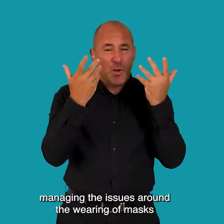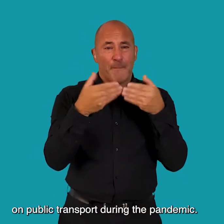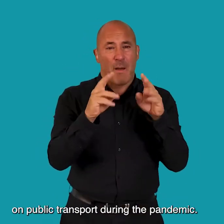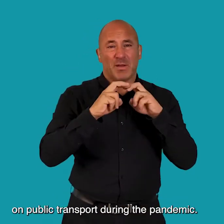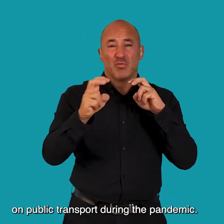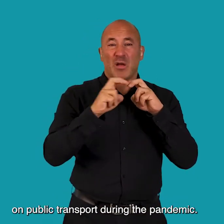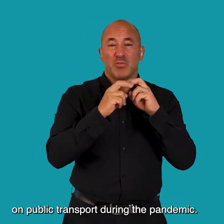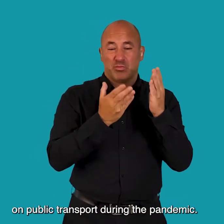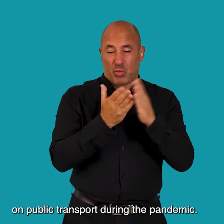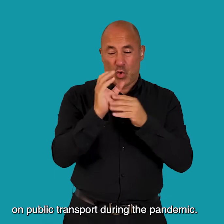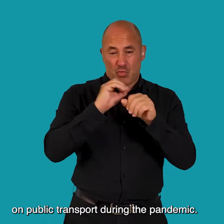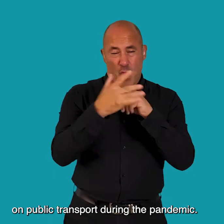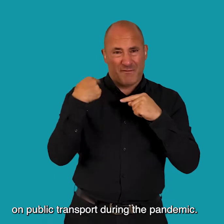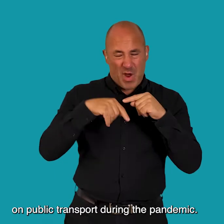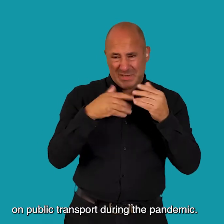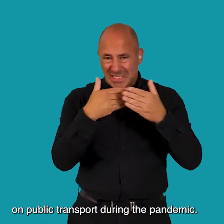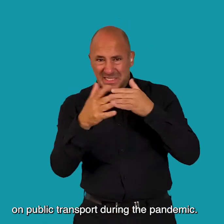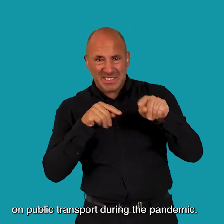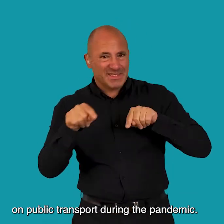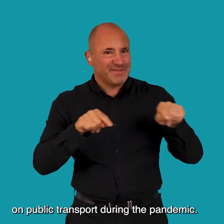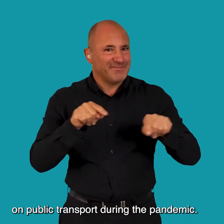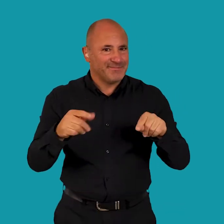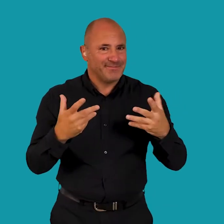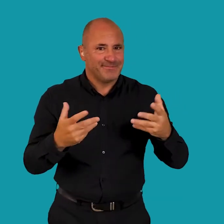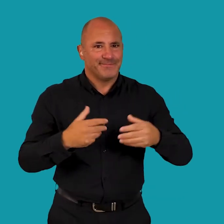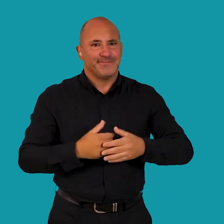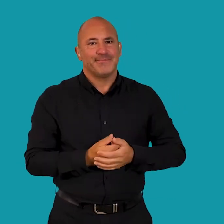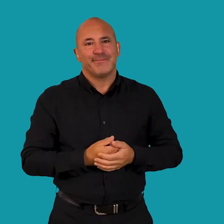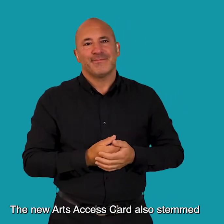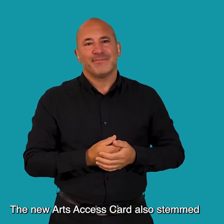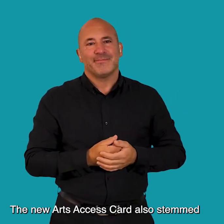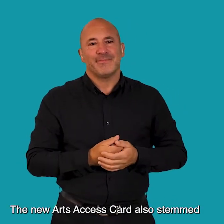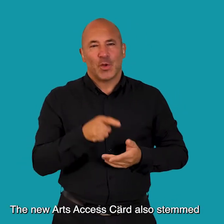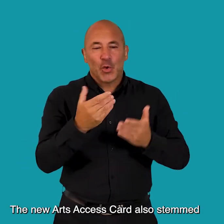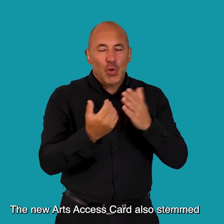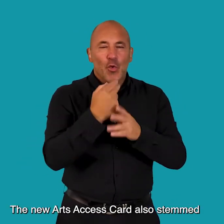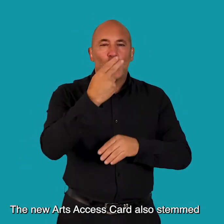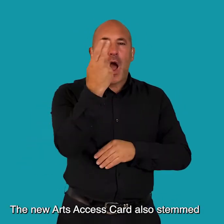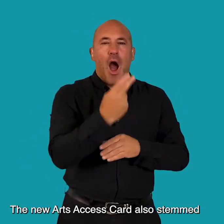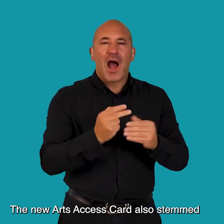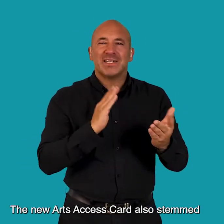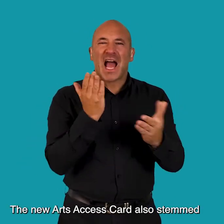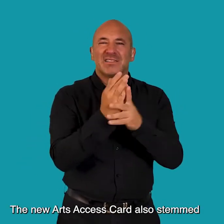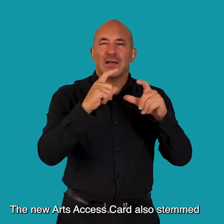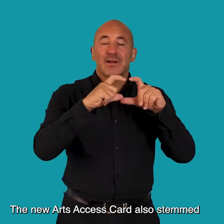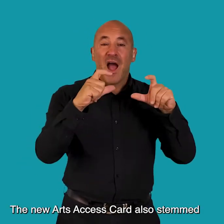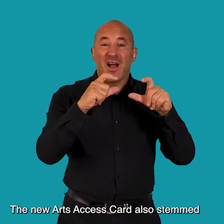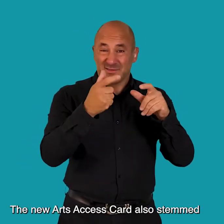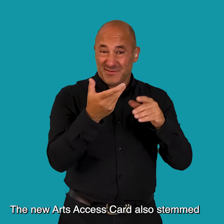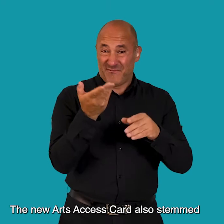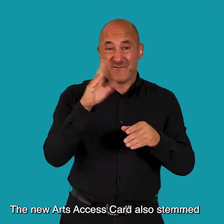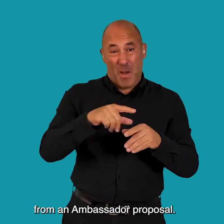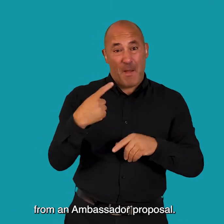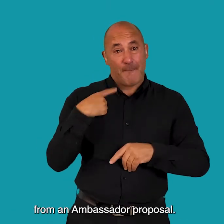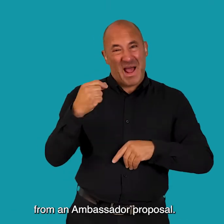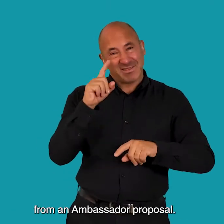on public transport during the pandemic. The new Arts Access Card also stemmed from an